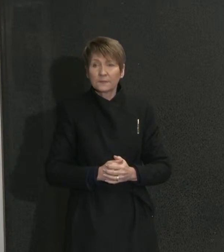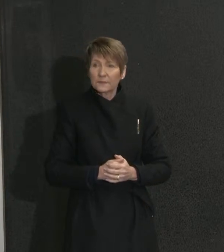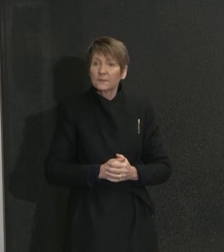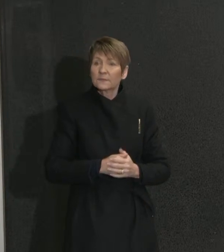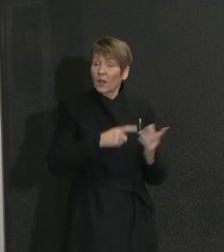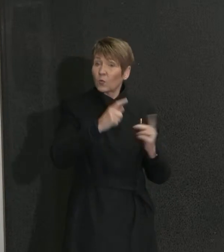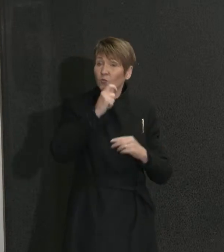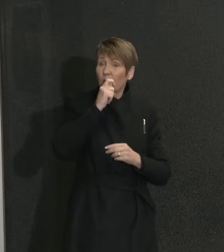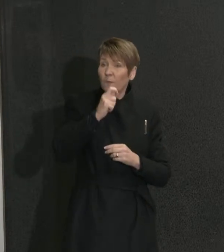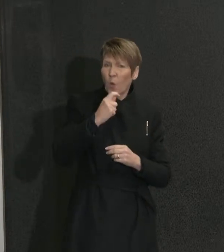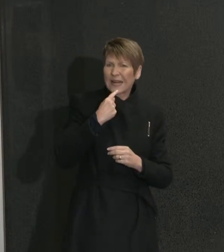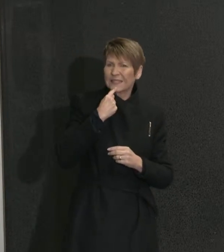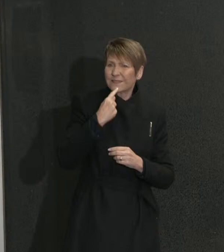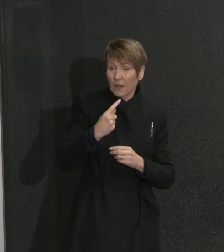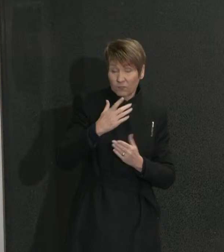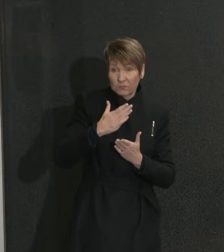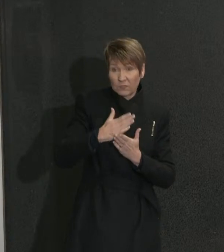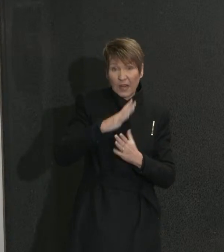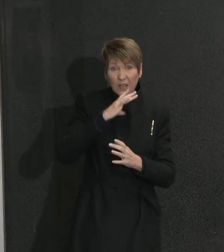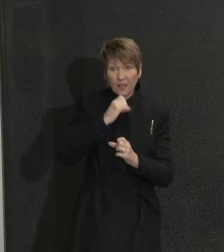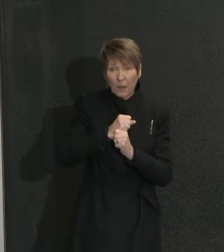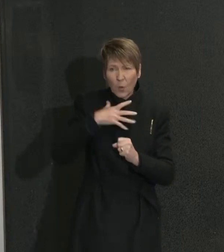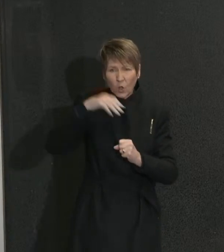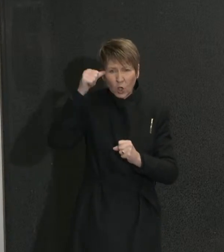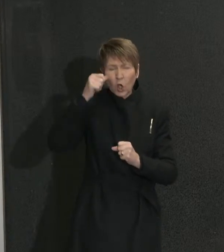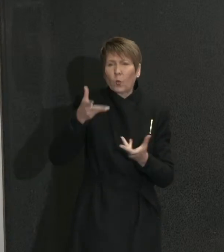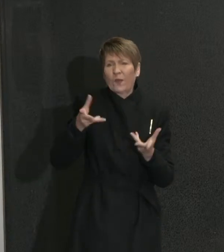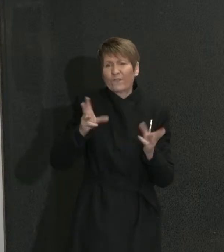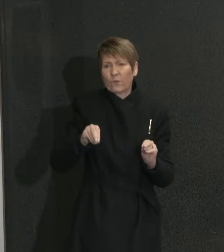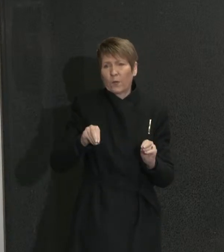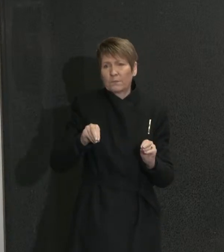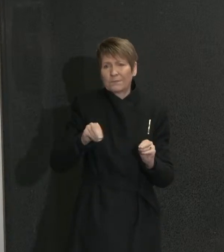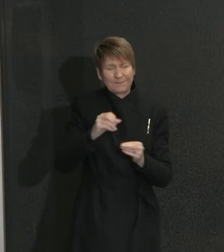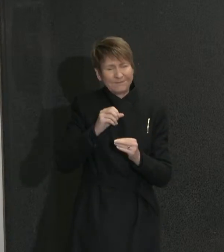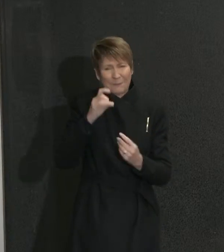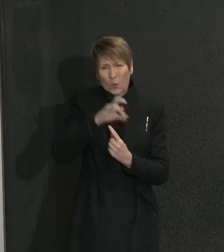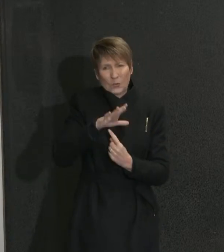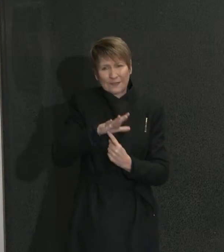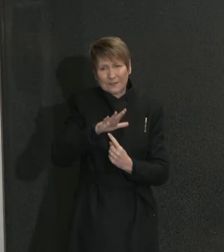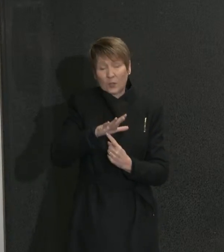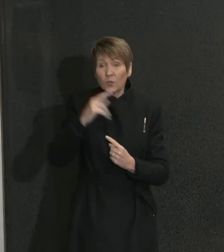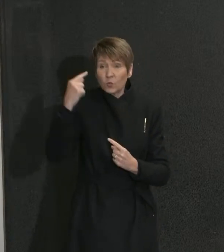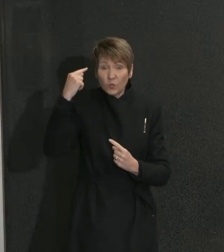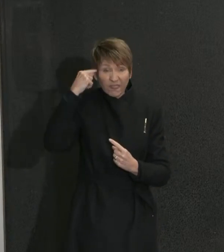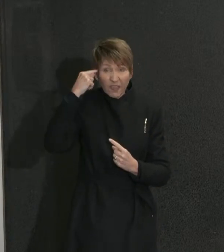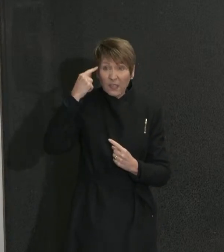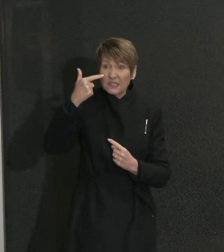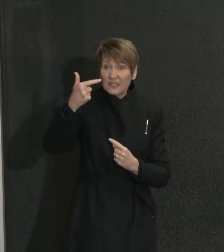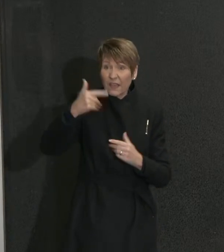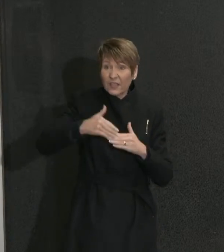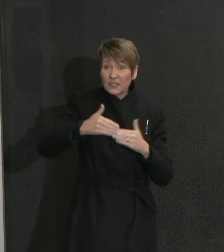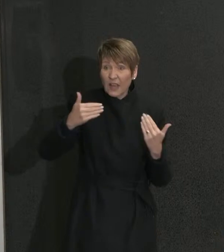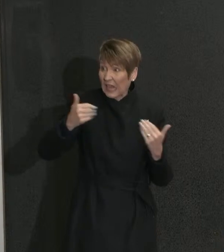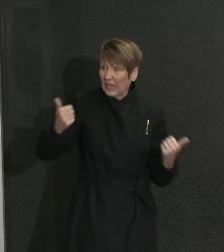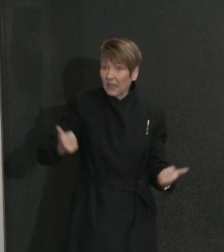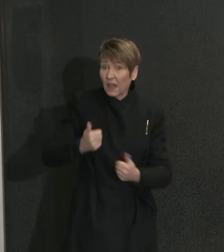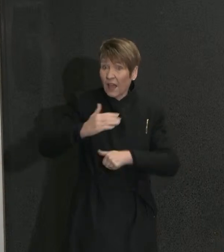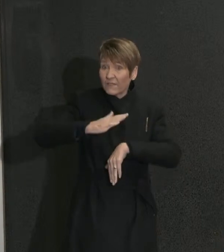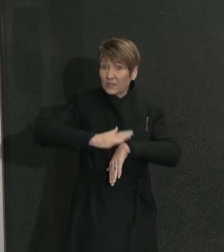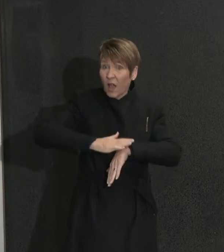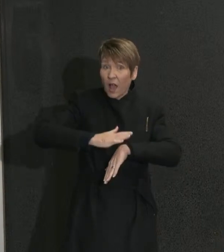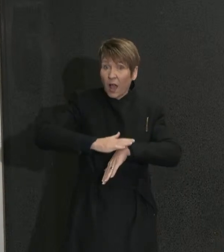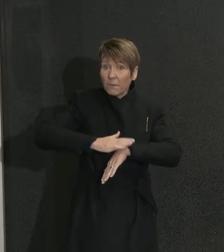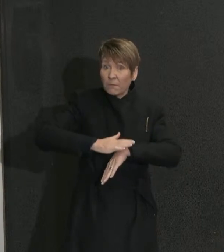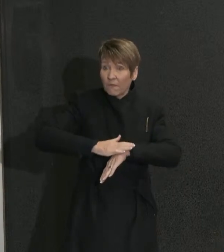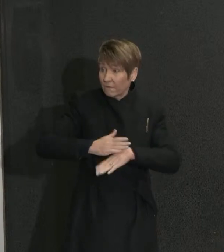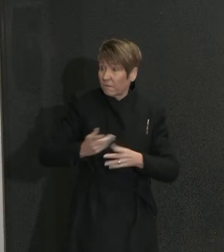no local cases out in the community, 7 days looking likely? Oh, it's too early for us to say. I'd much rather